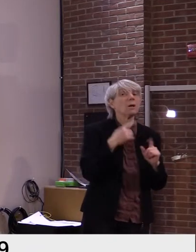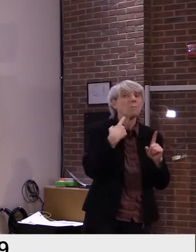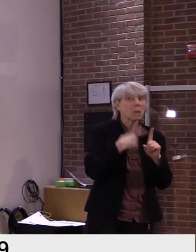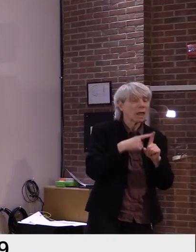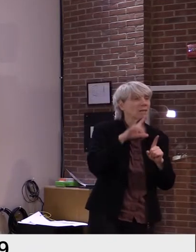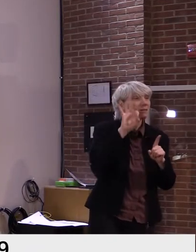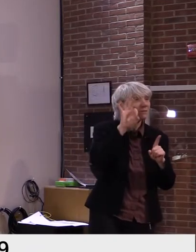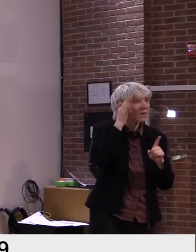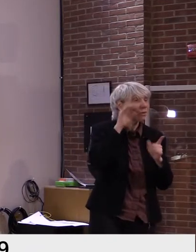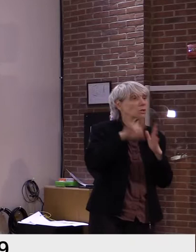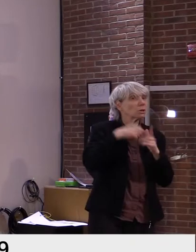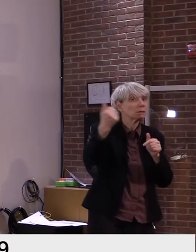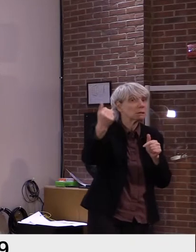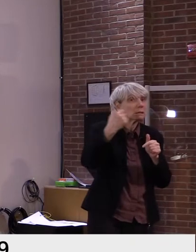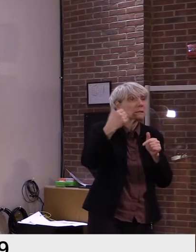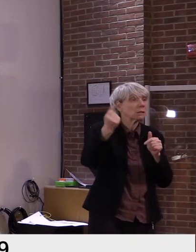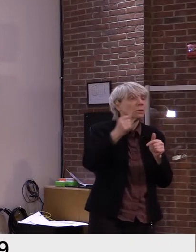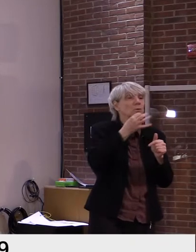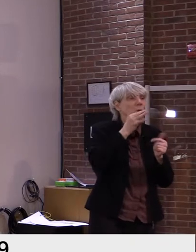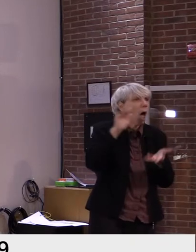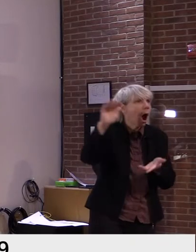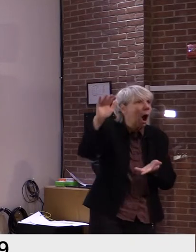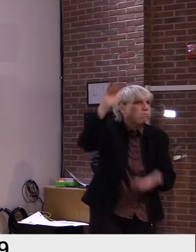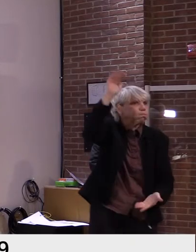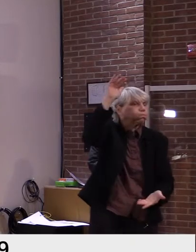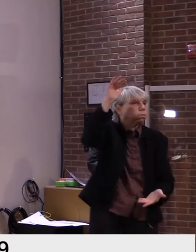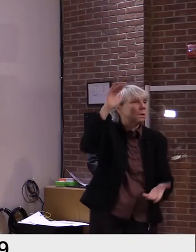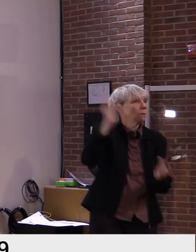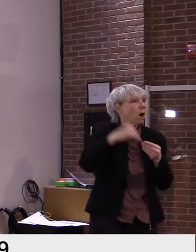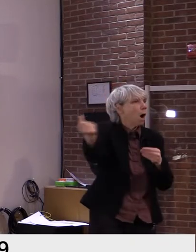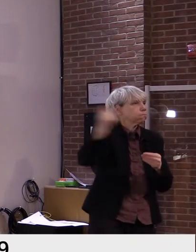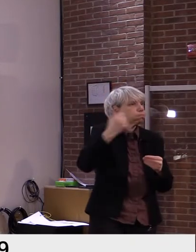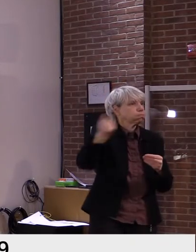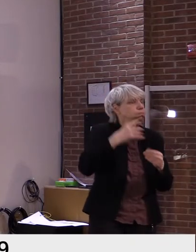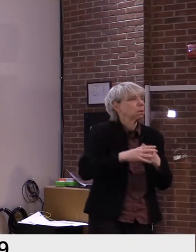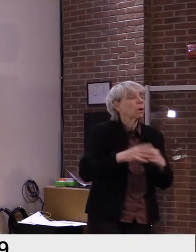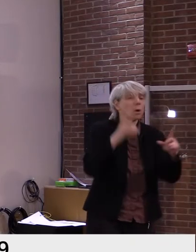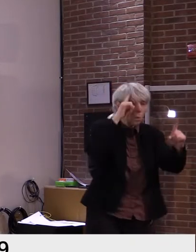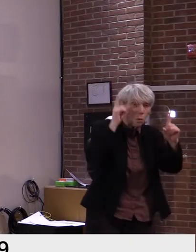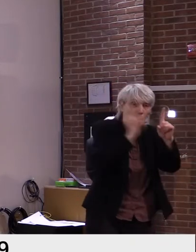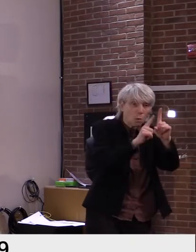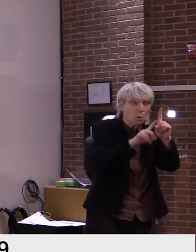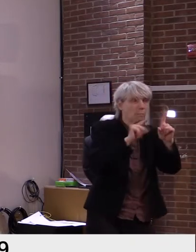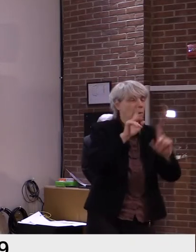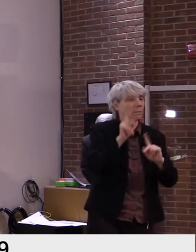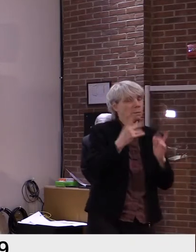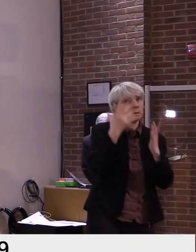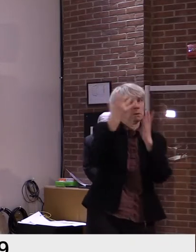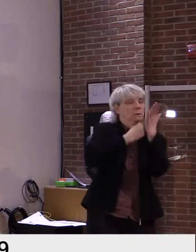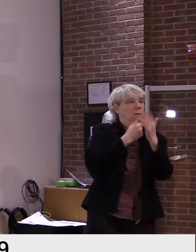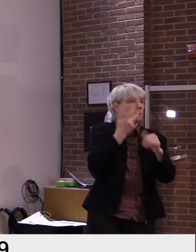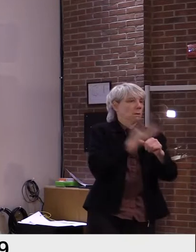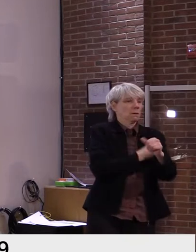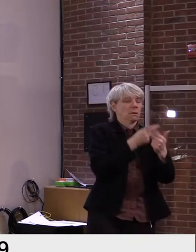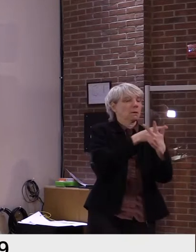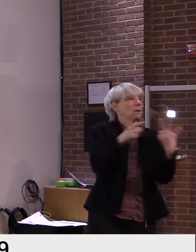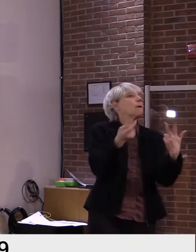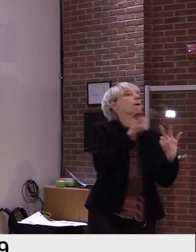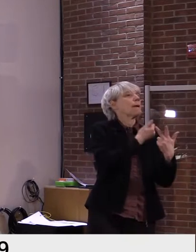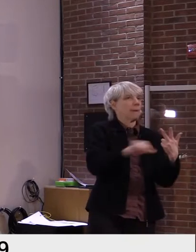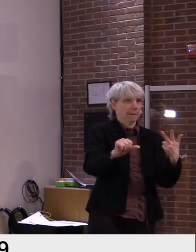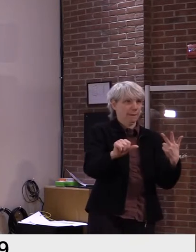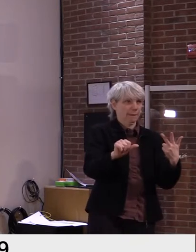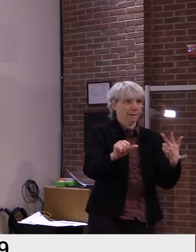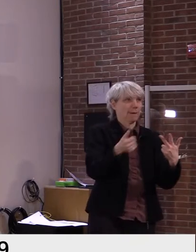month. And the goal is for Vermonters to get vaccinated as quickly as possible. And I encourage you to take